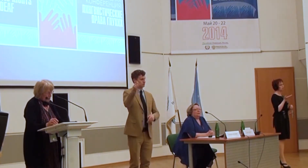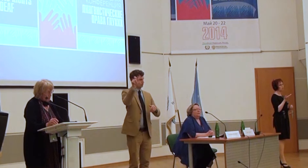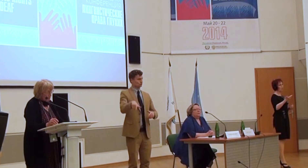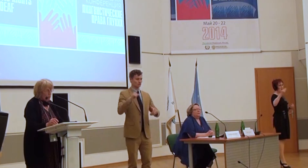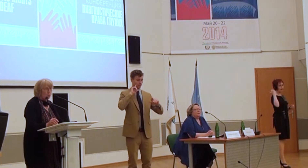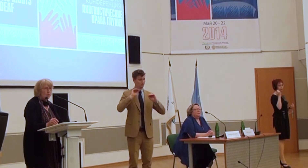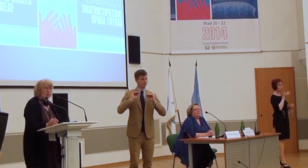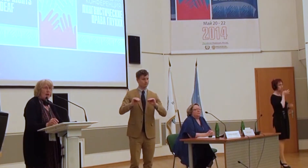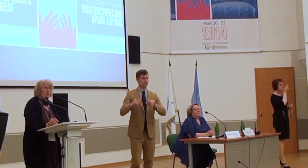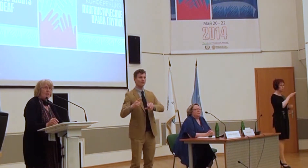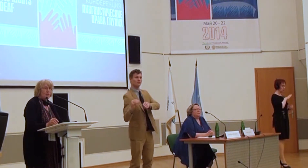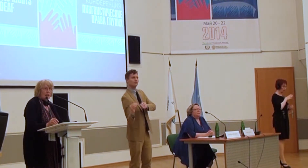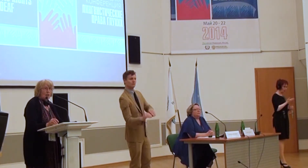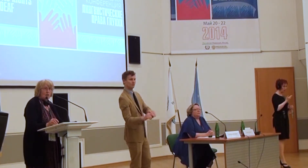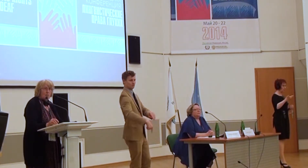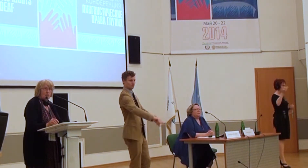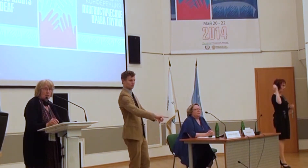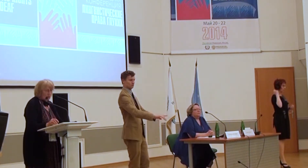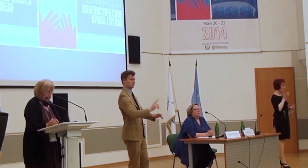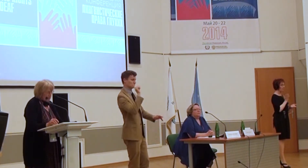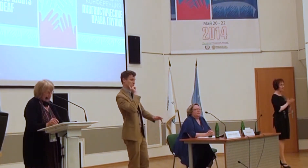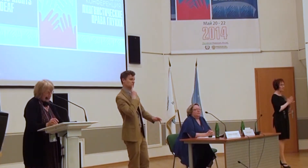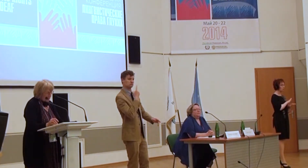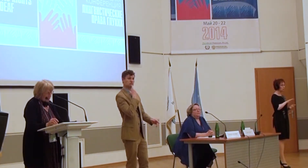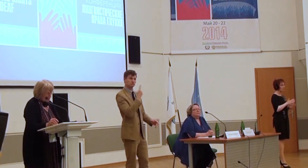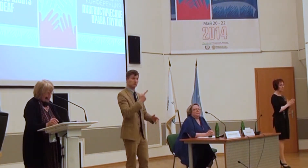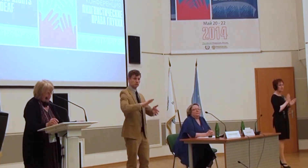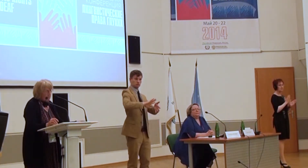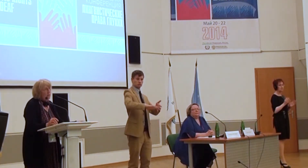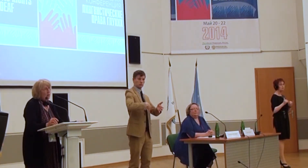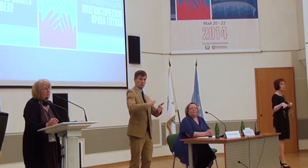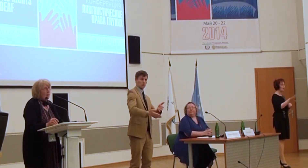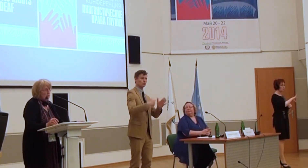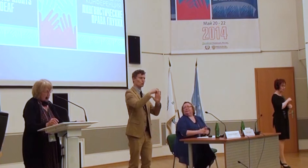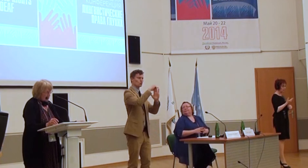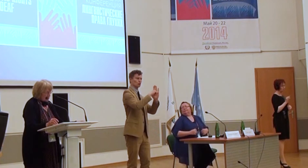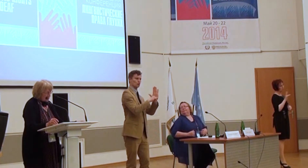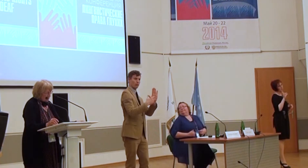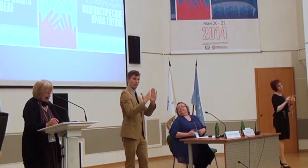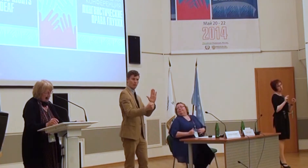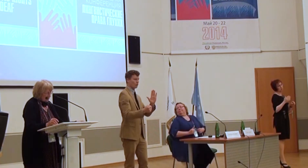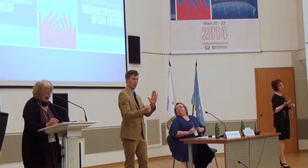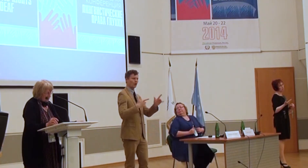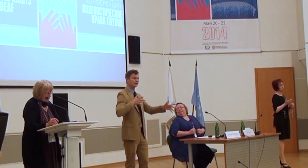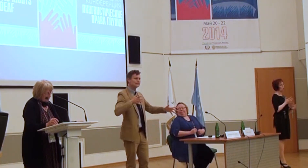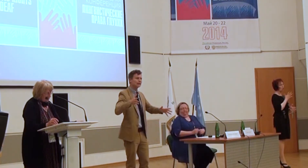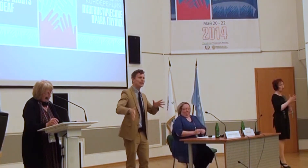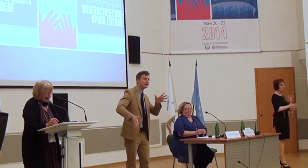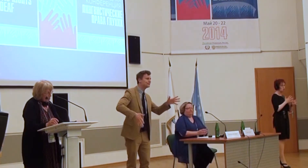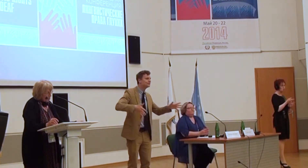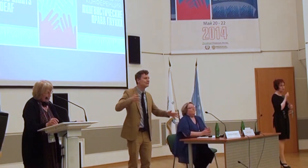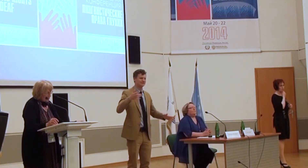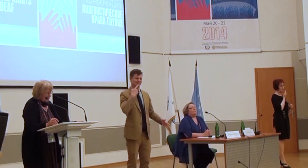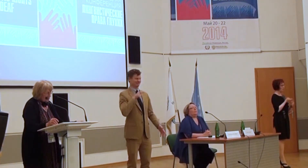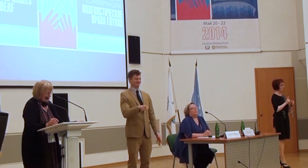follow a system of rules and therefore cannot be regarded as a language. And that was in 1976.